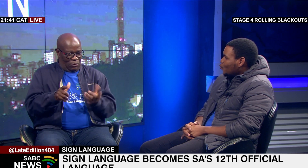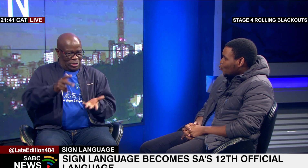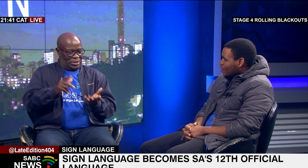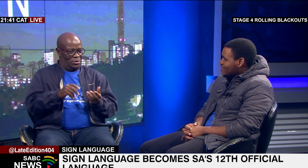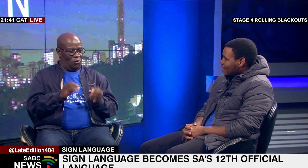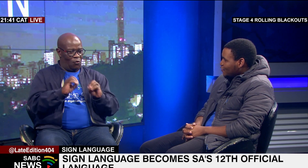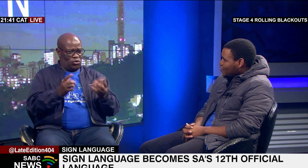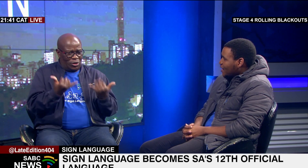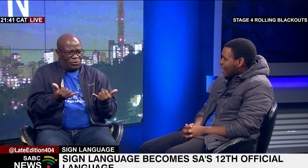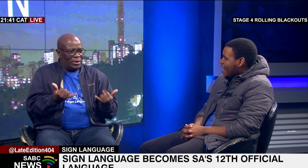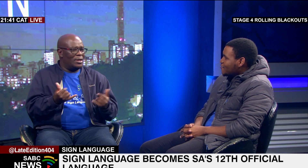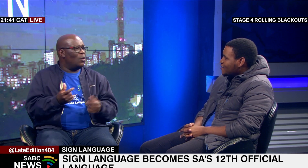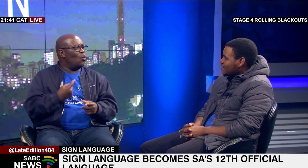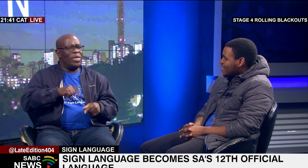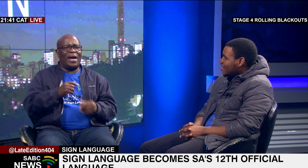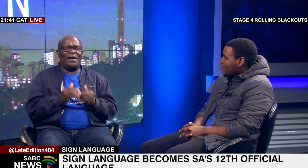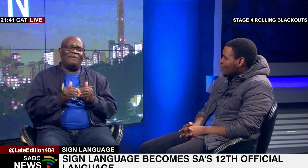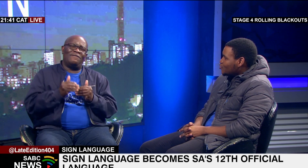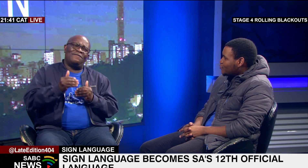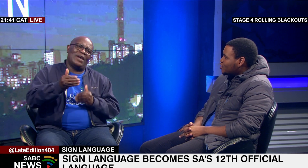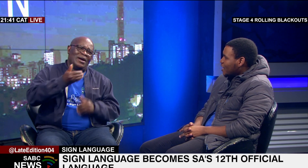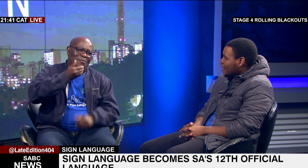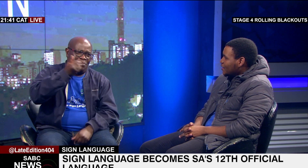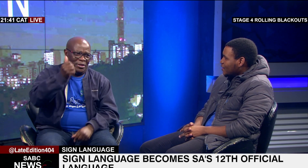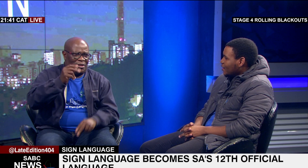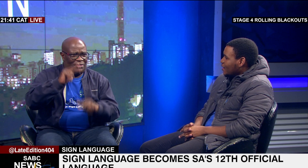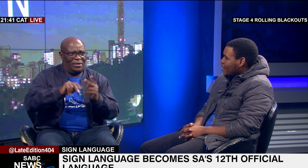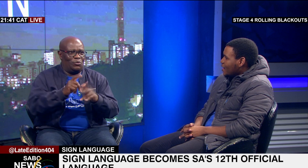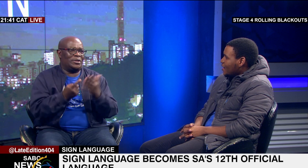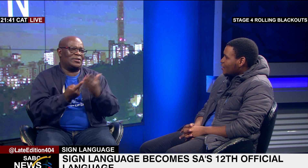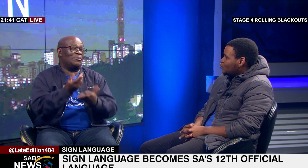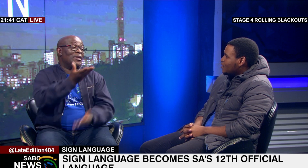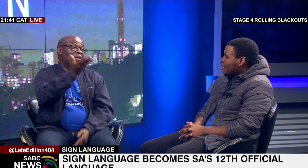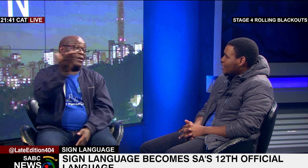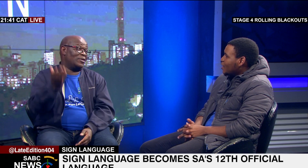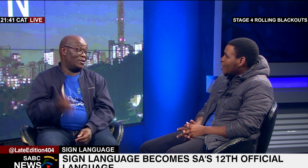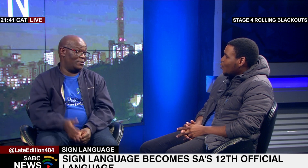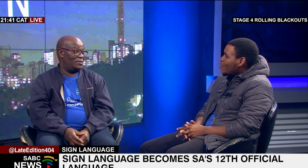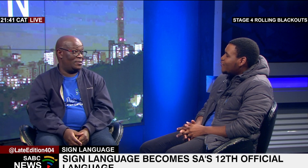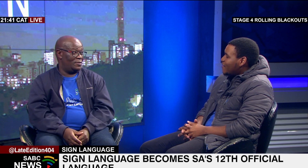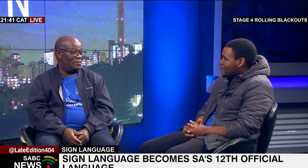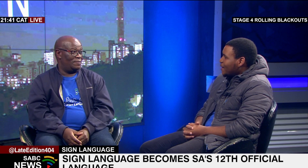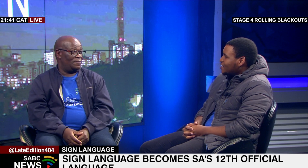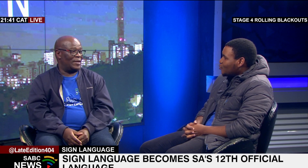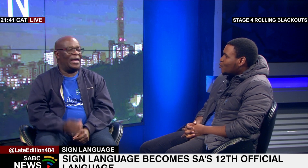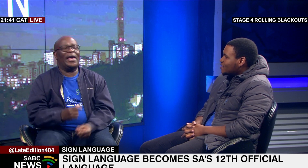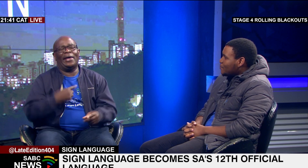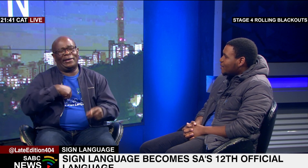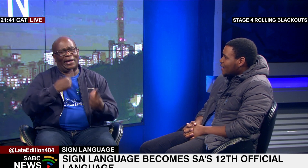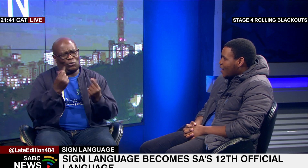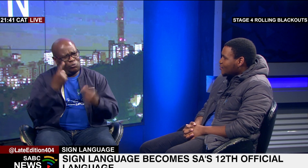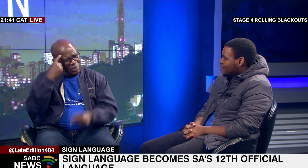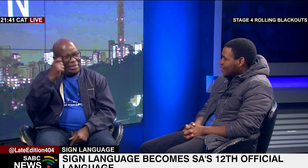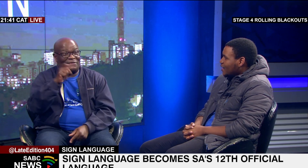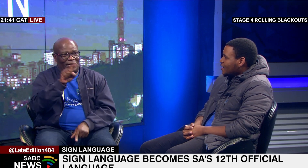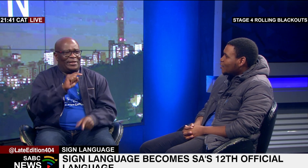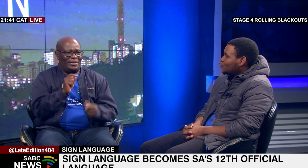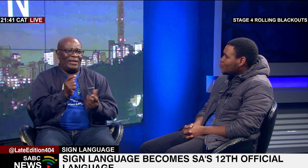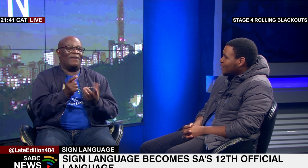with South Africa having sign language official today, we are far better with what's happening out there. And I do